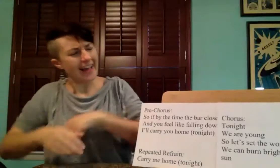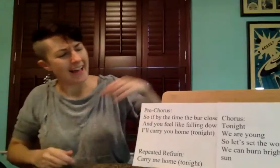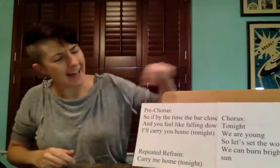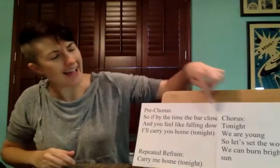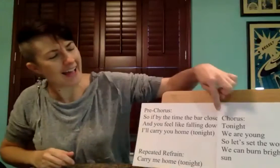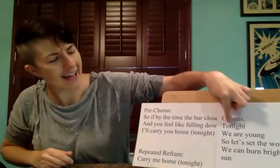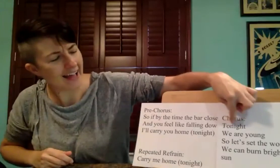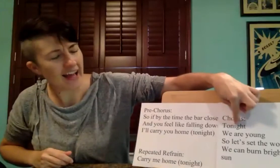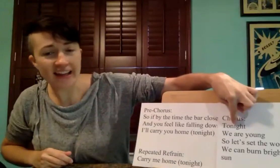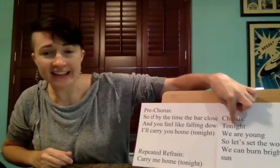tonight.